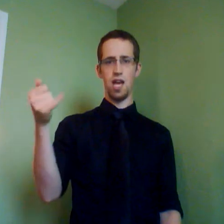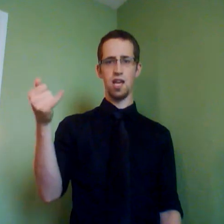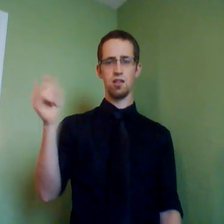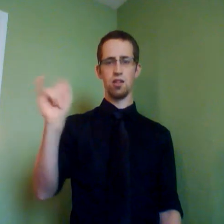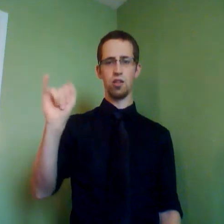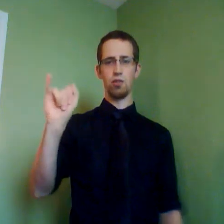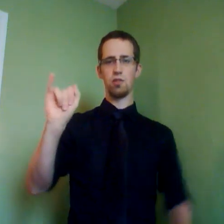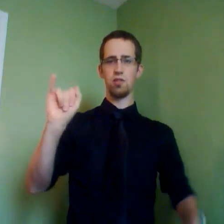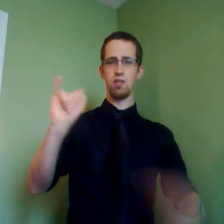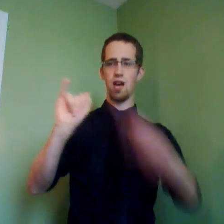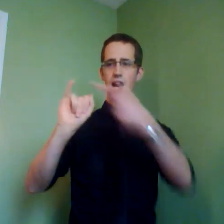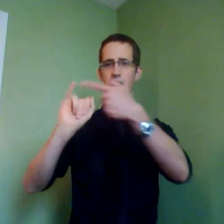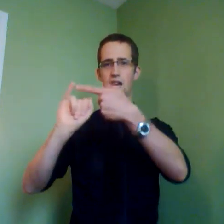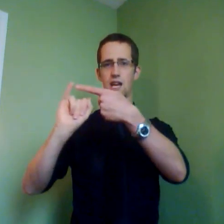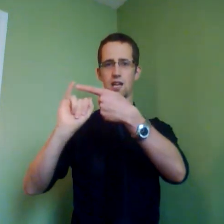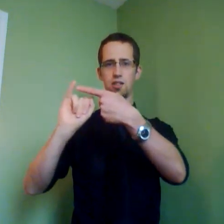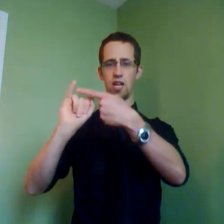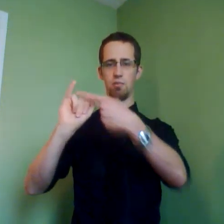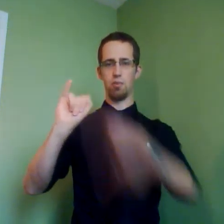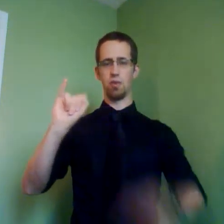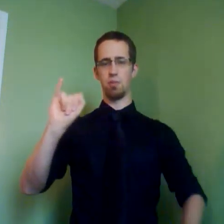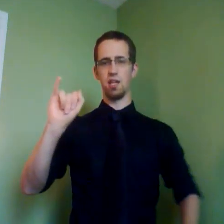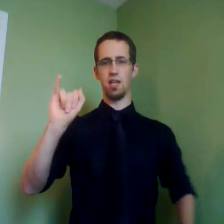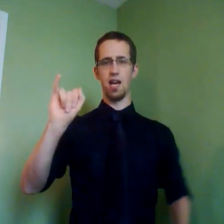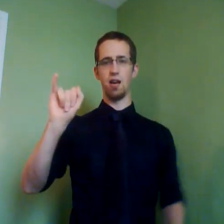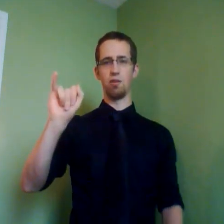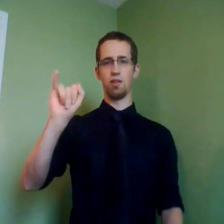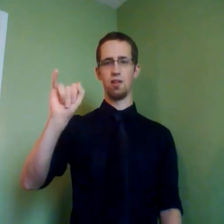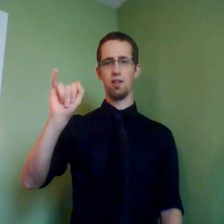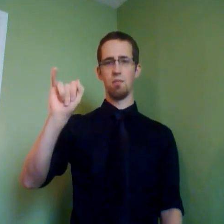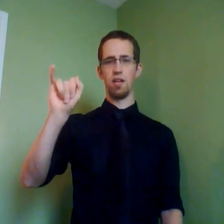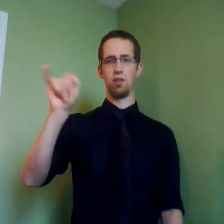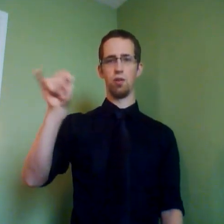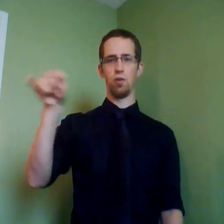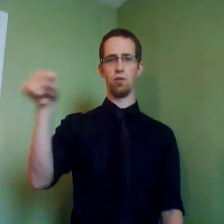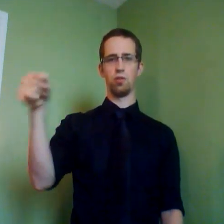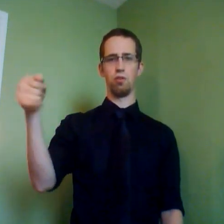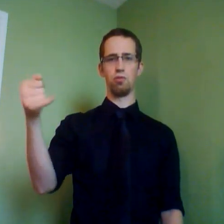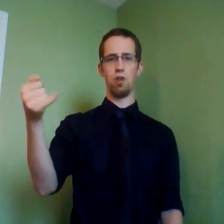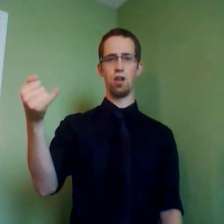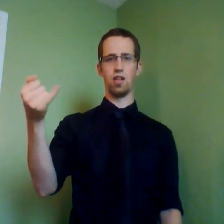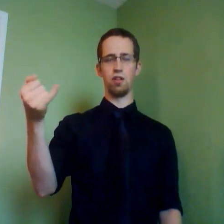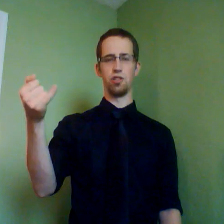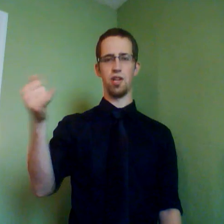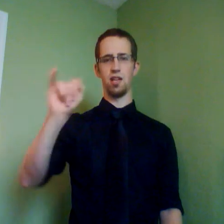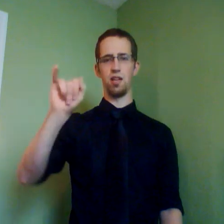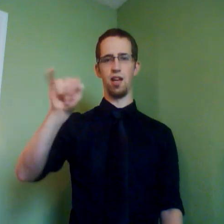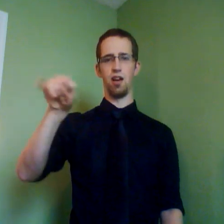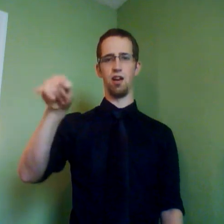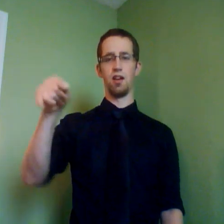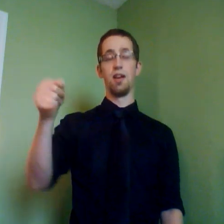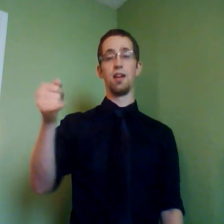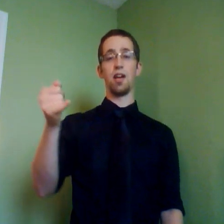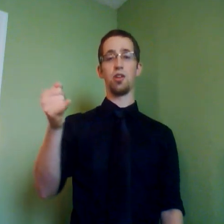J uses the I hand shape with the pinky out, but it curls to draw a letter J in the air. Now you